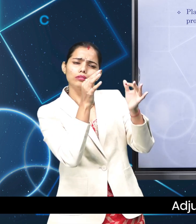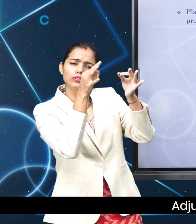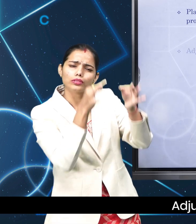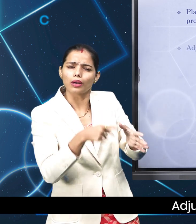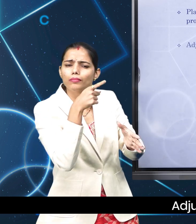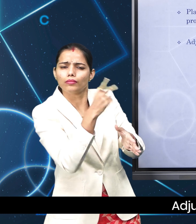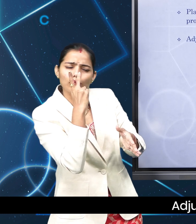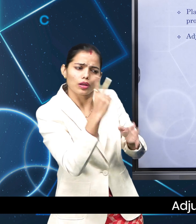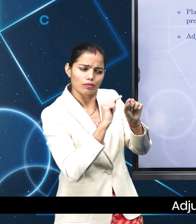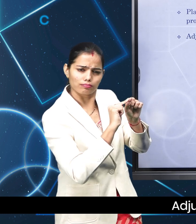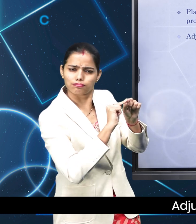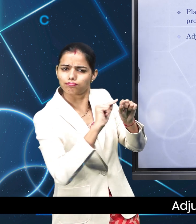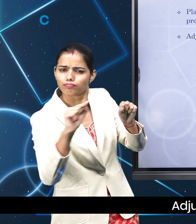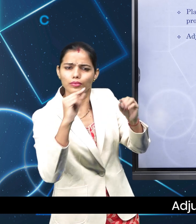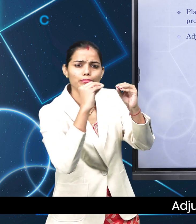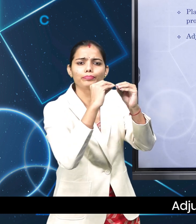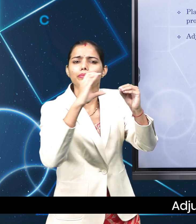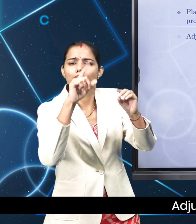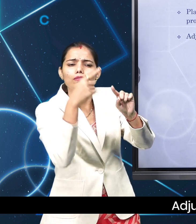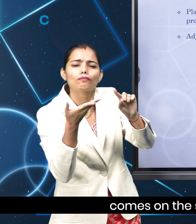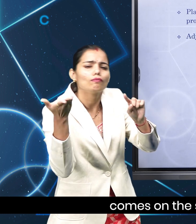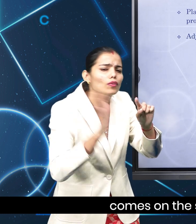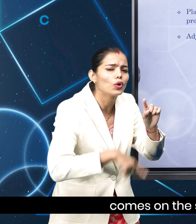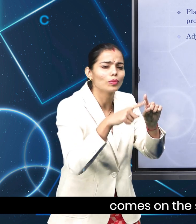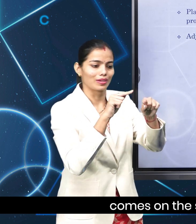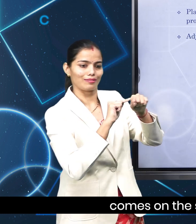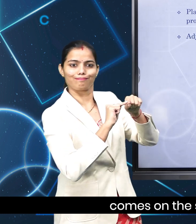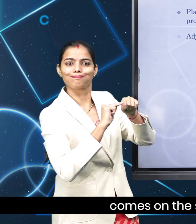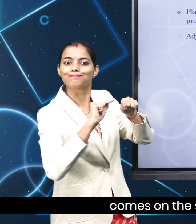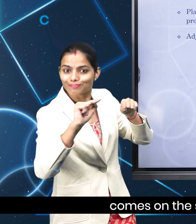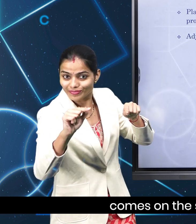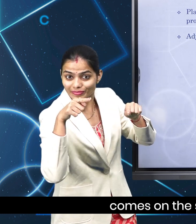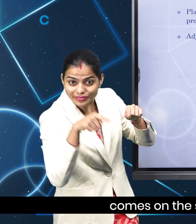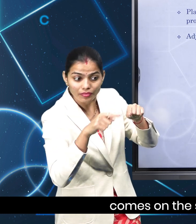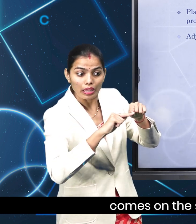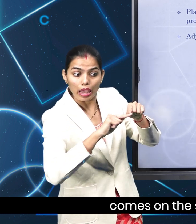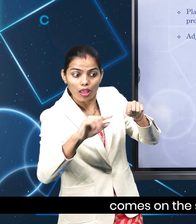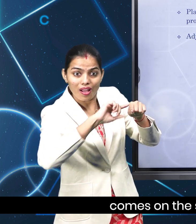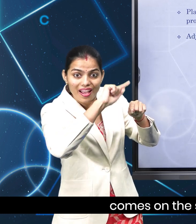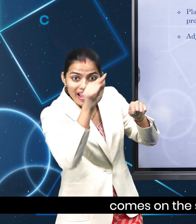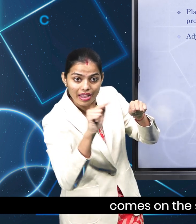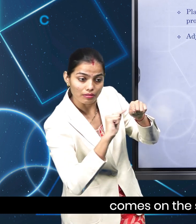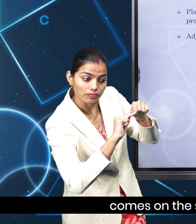Adjust it so that line BC comes on the straight line of the protractor.